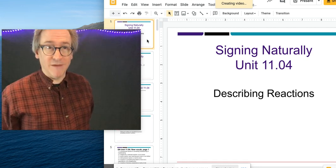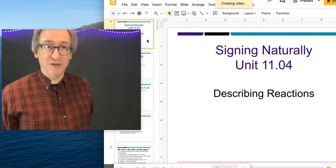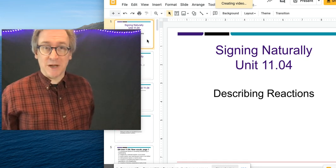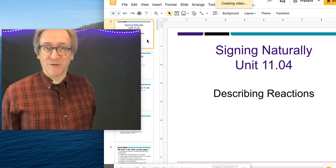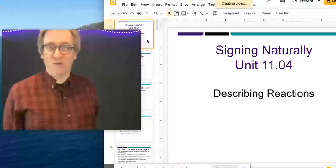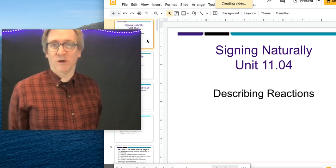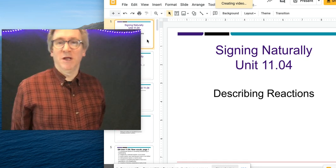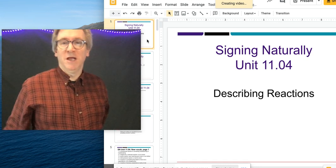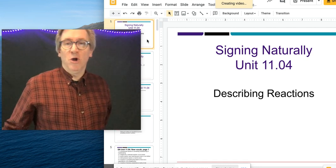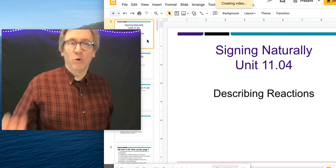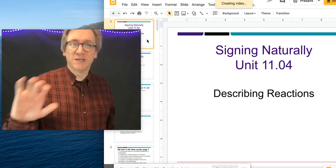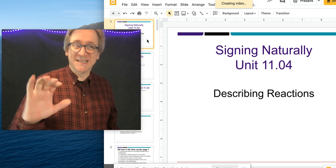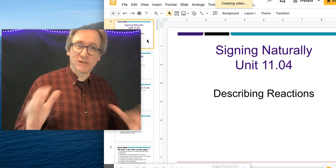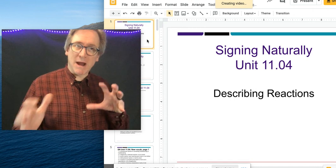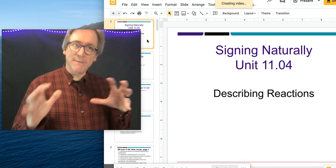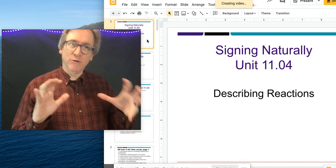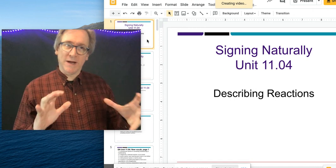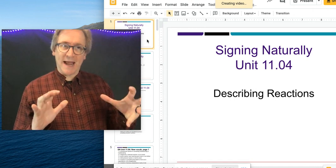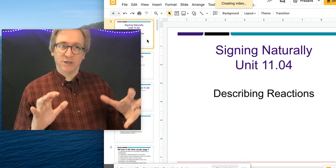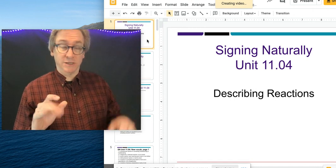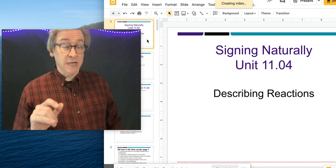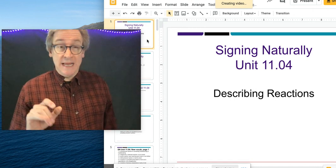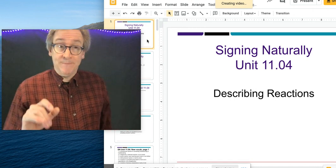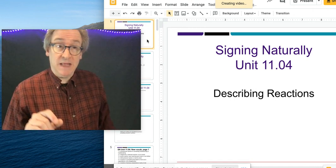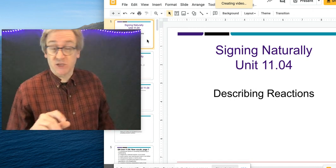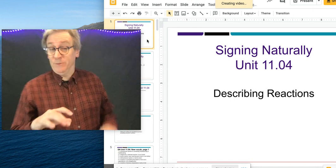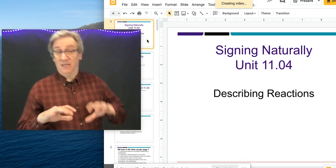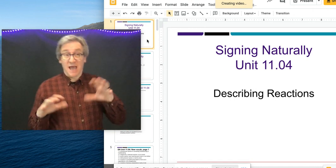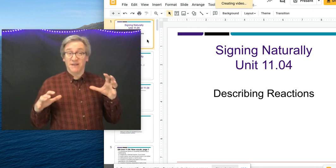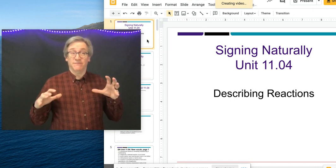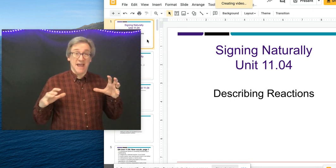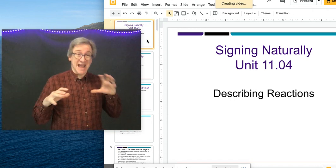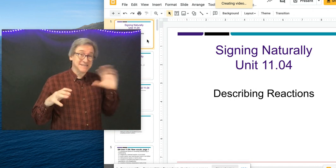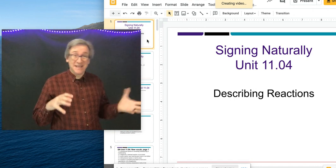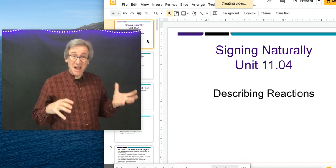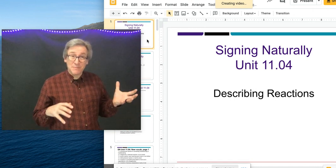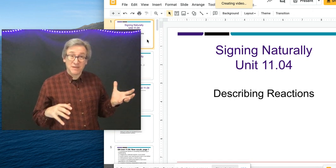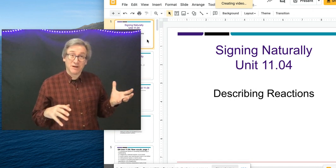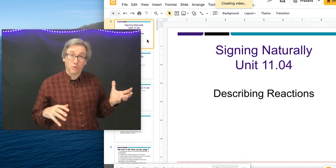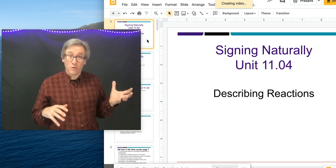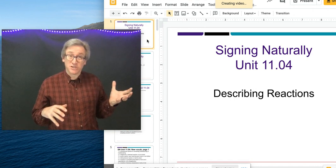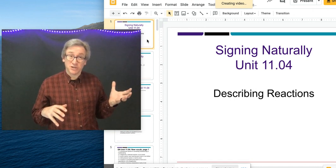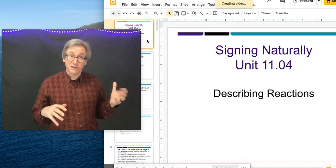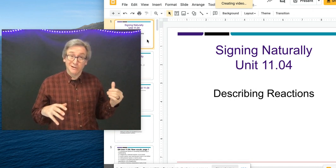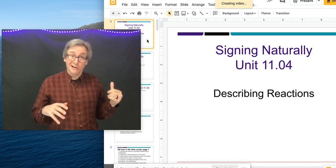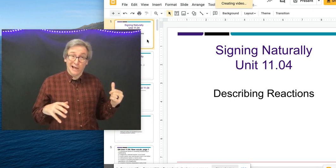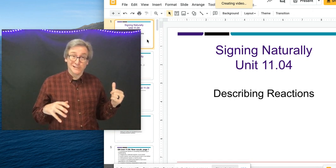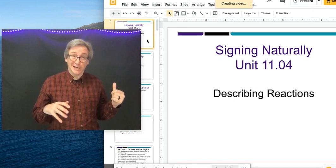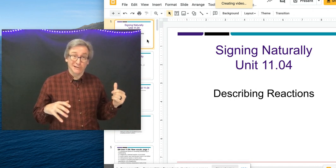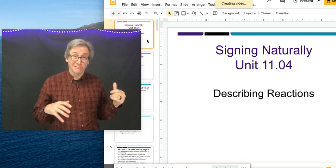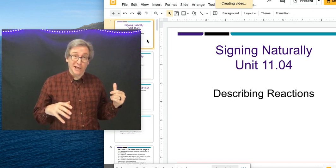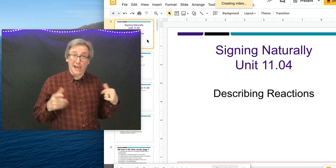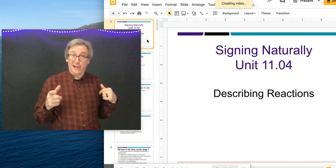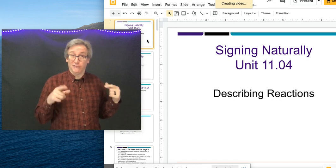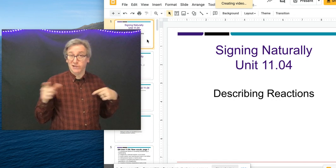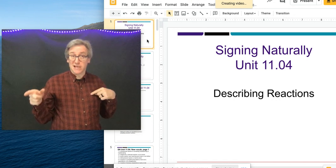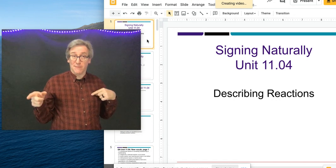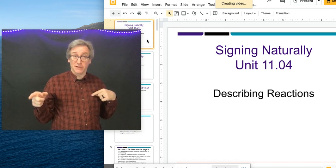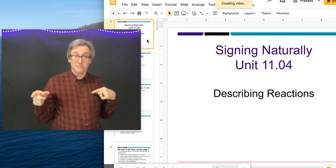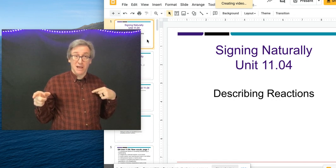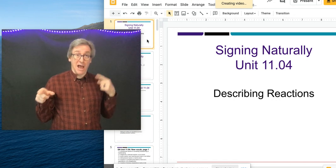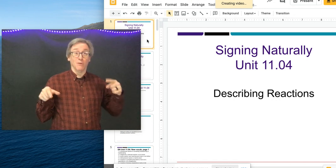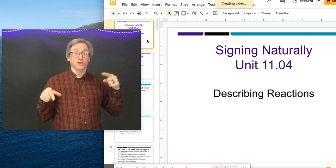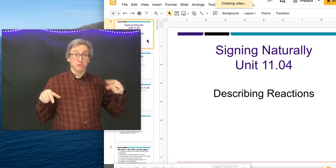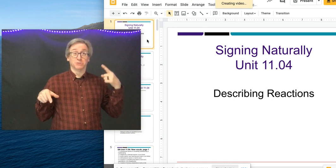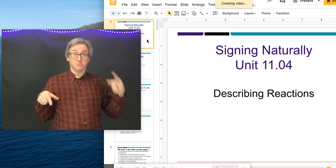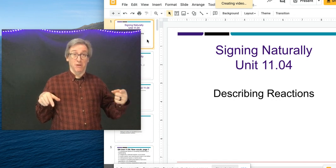Unit 11, Chapter 4, we're describing reactions. It's going to be a lot of asking a hypothetical question and saying, hey, if this